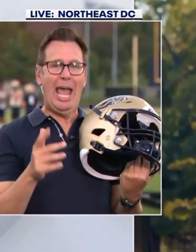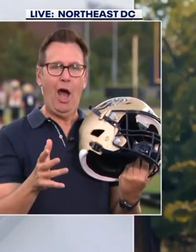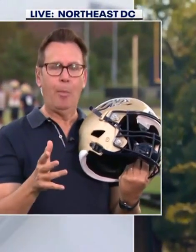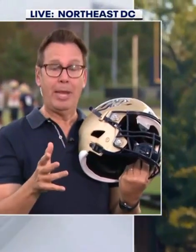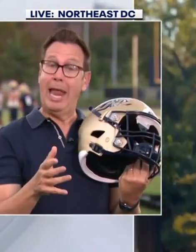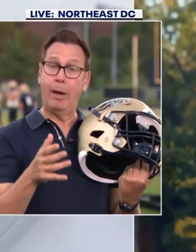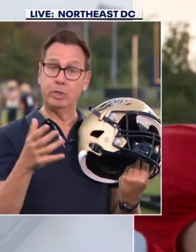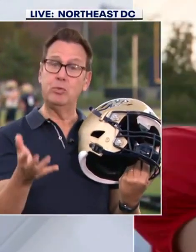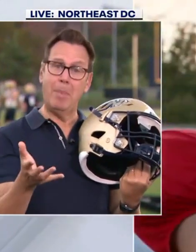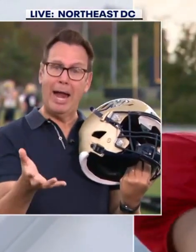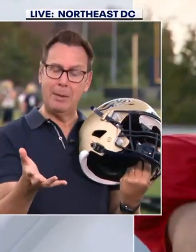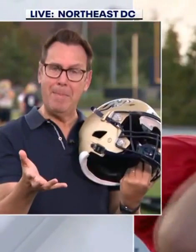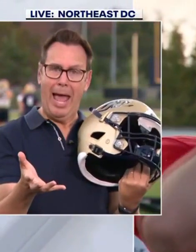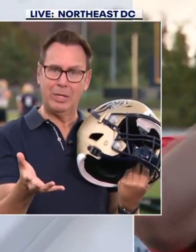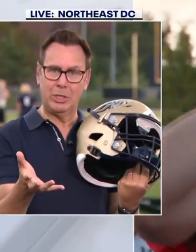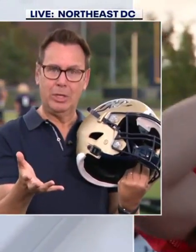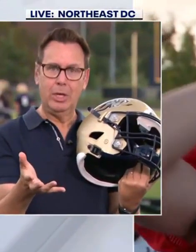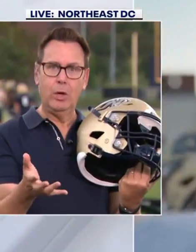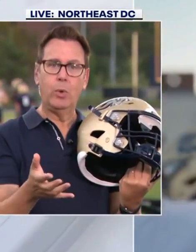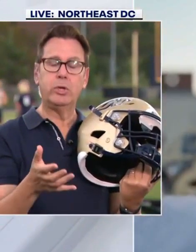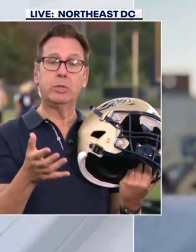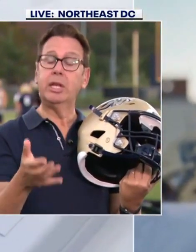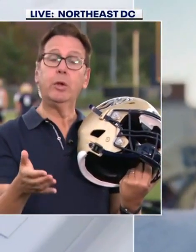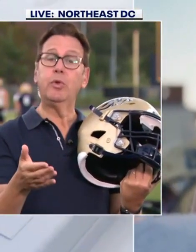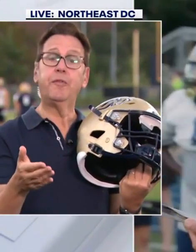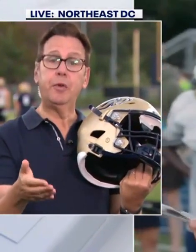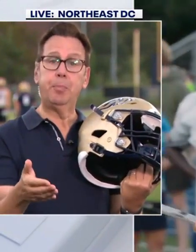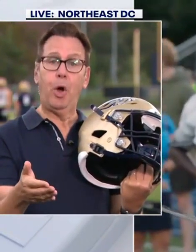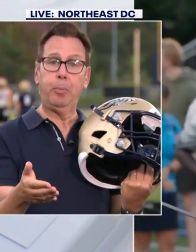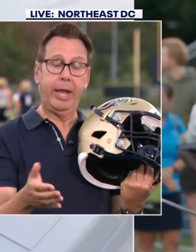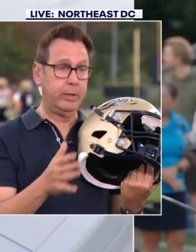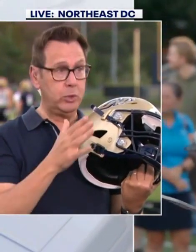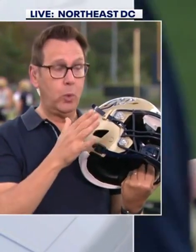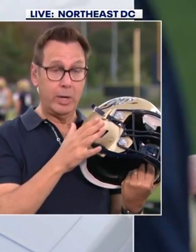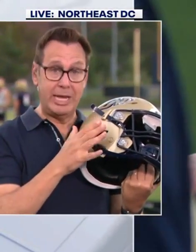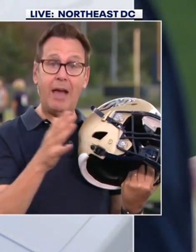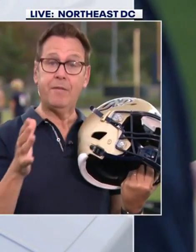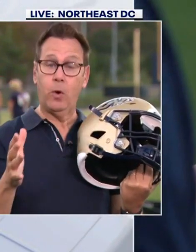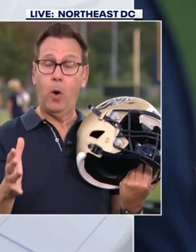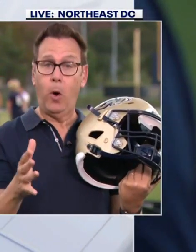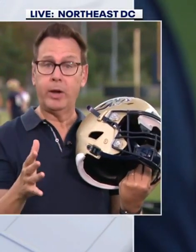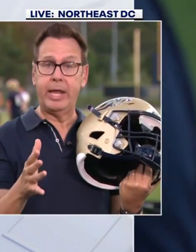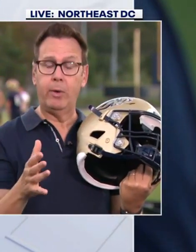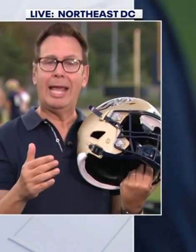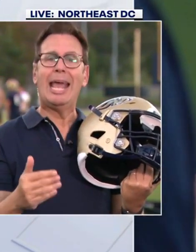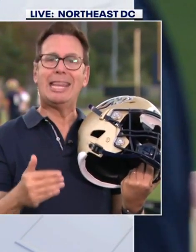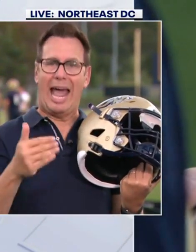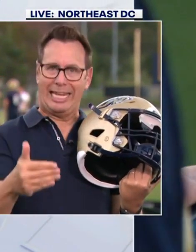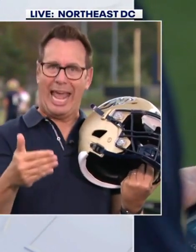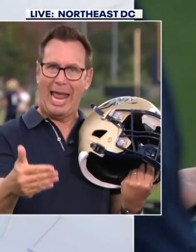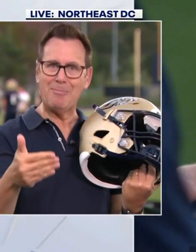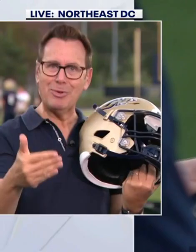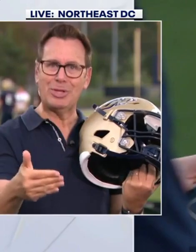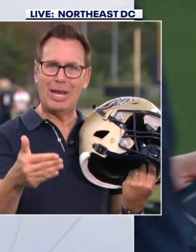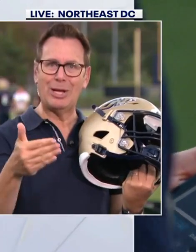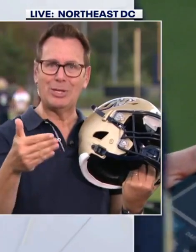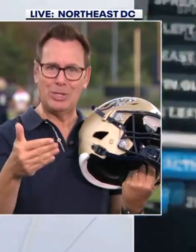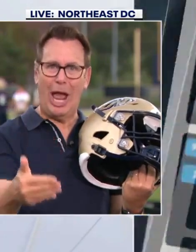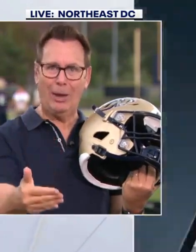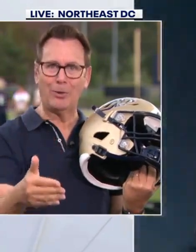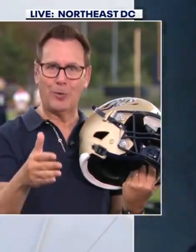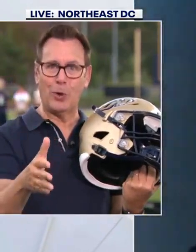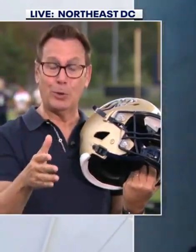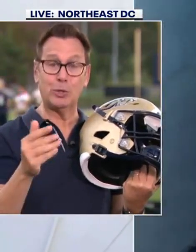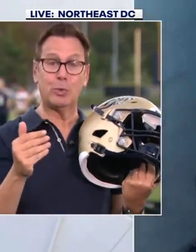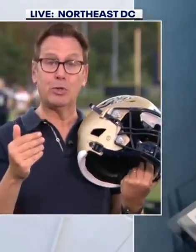helmet. Now, as you might imagine, when you're dealing with football players who are deaf or hard of hearing, that can present a